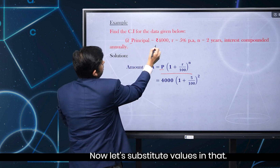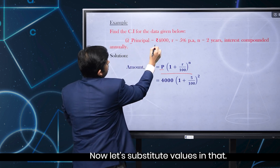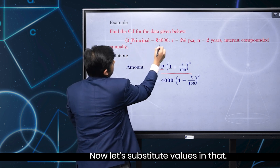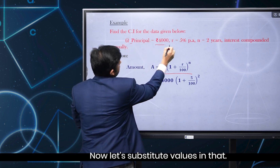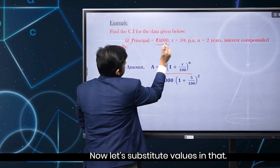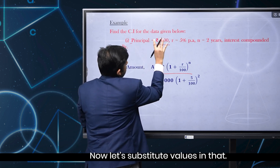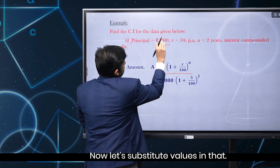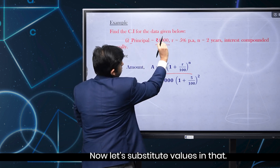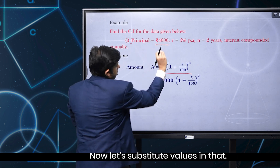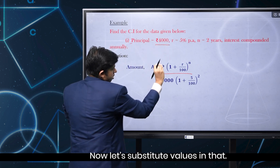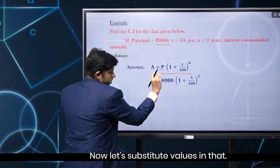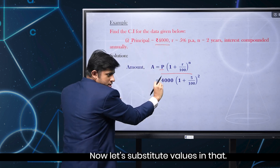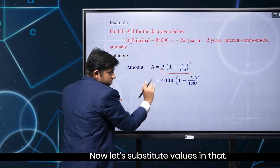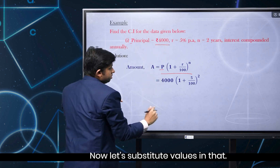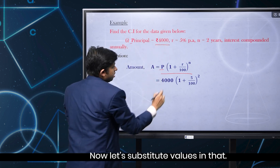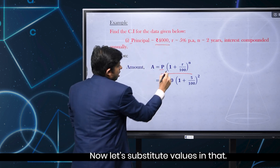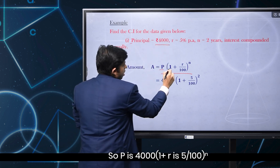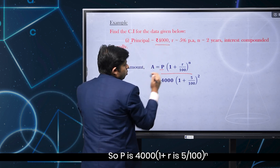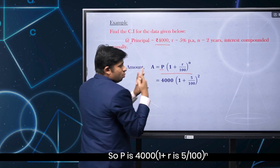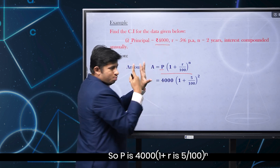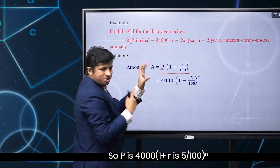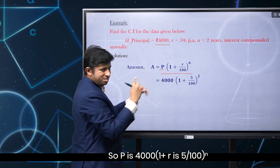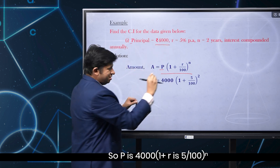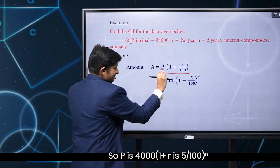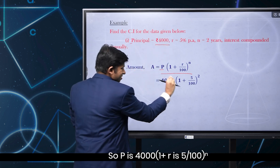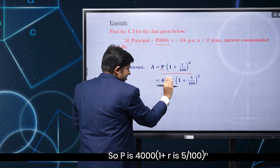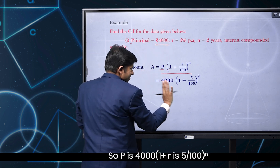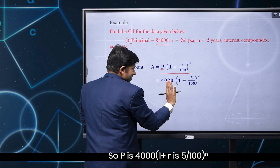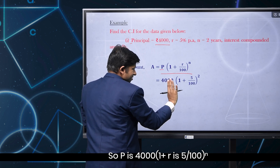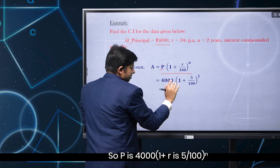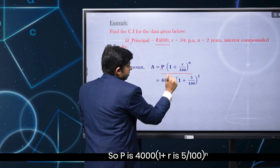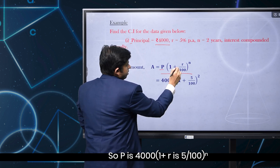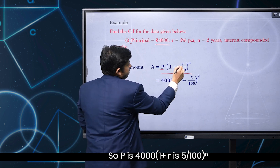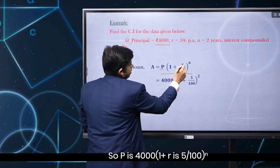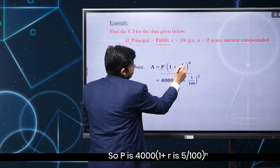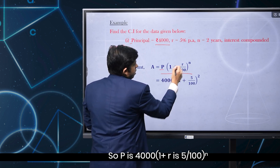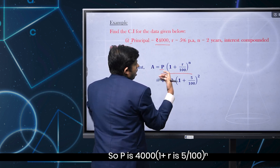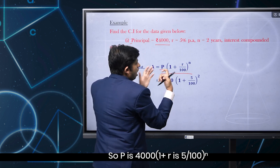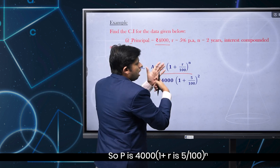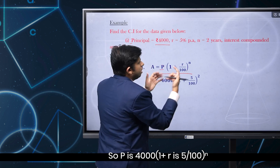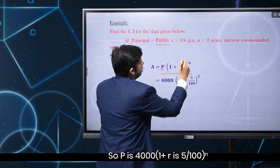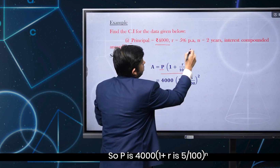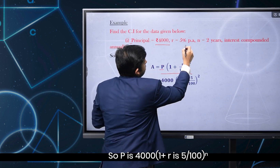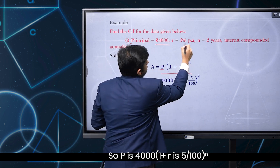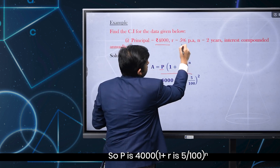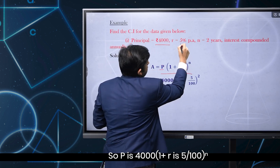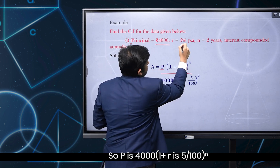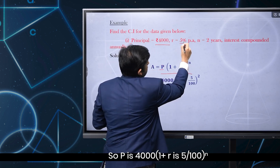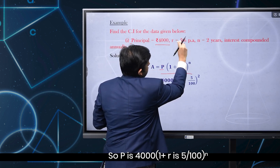values in that. So P is 4,000 of 1 plus R is 5